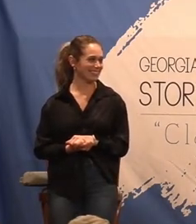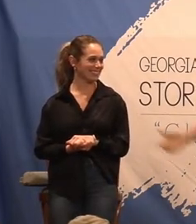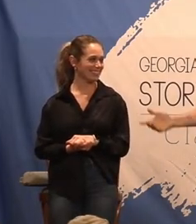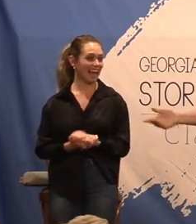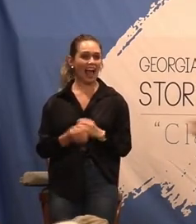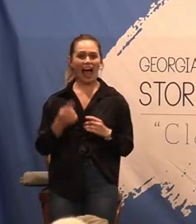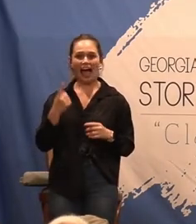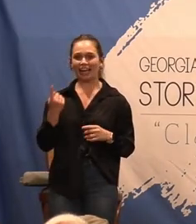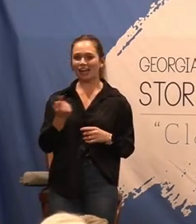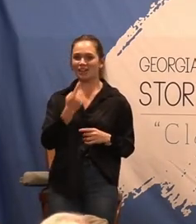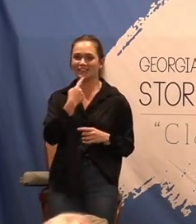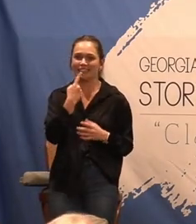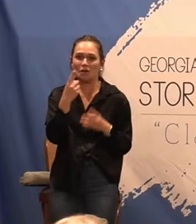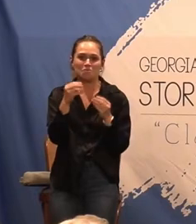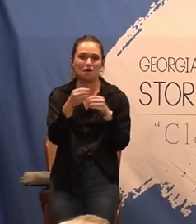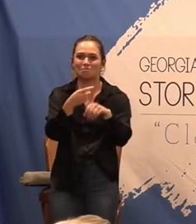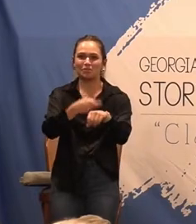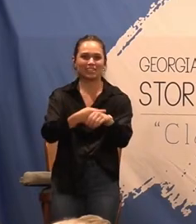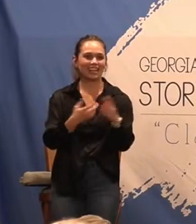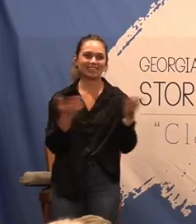I can only say it one more time.